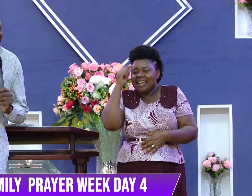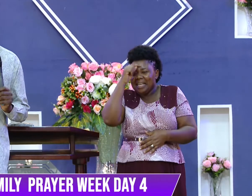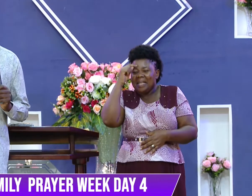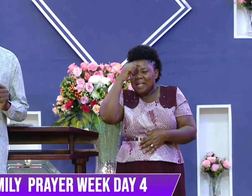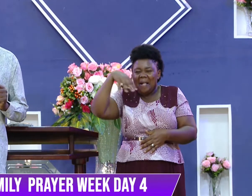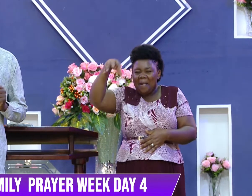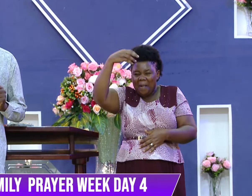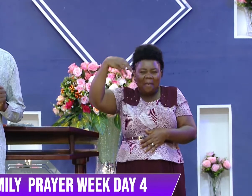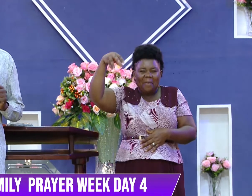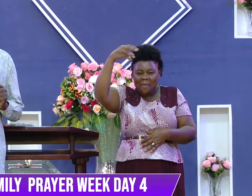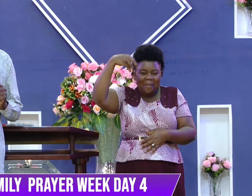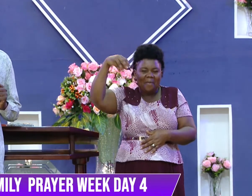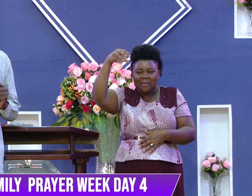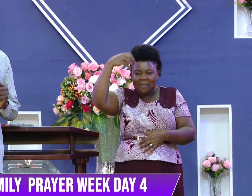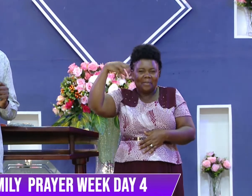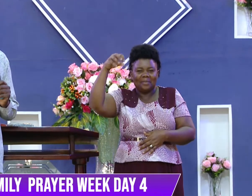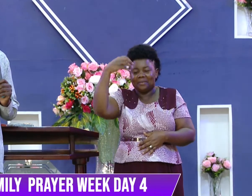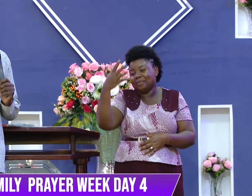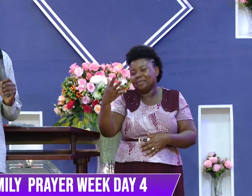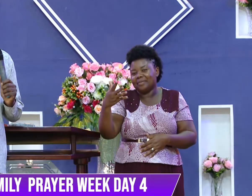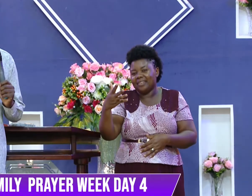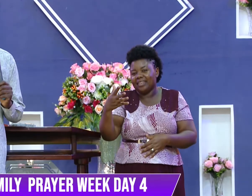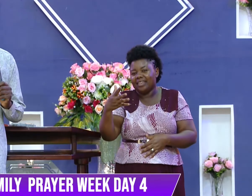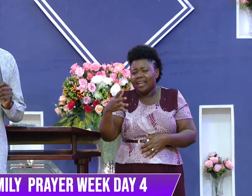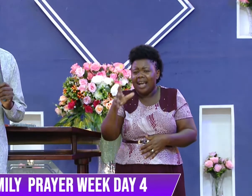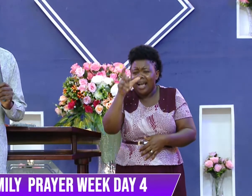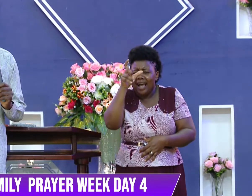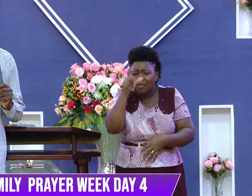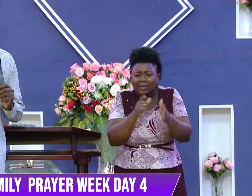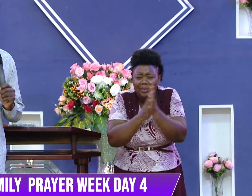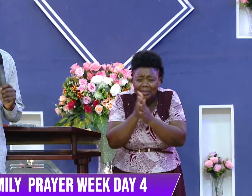cockroaches. These insects making sound in my